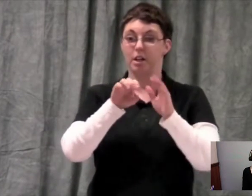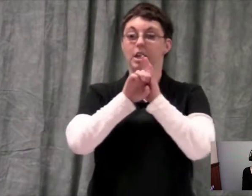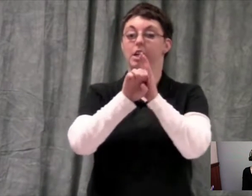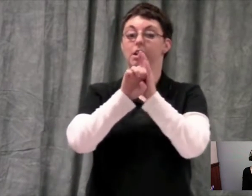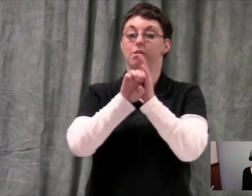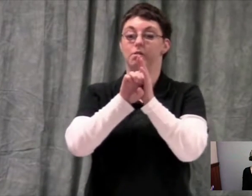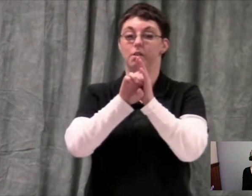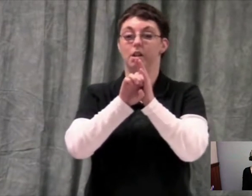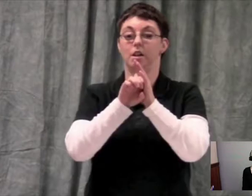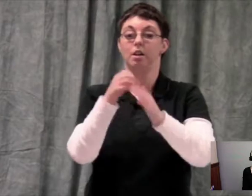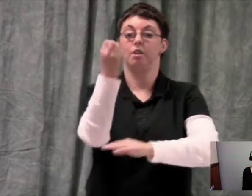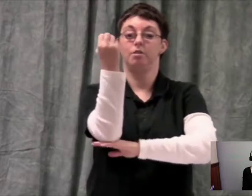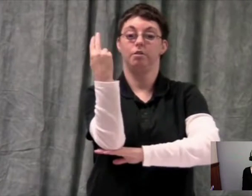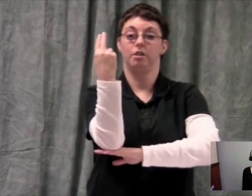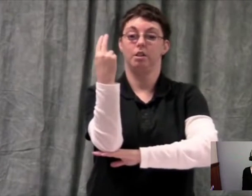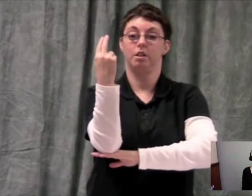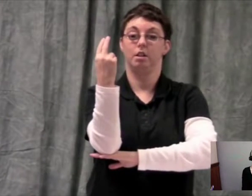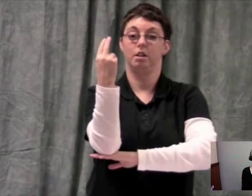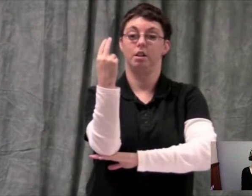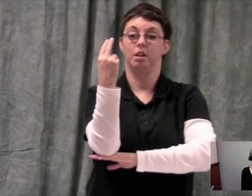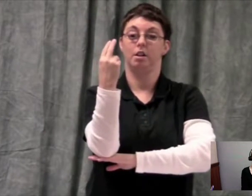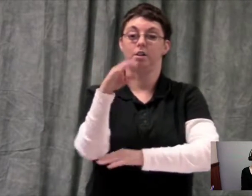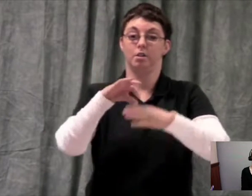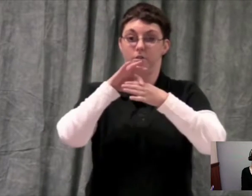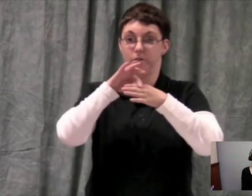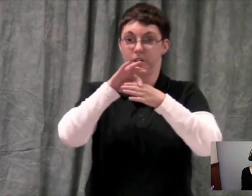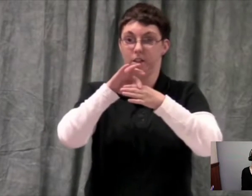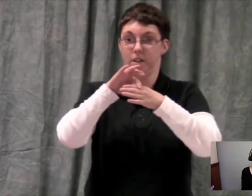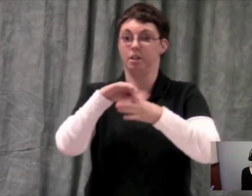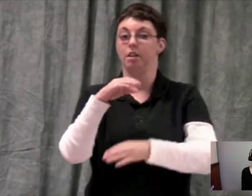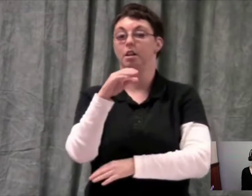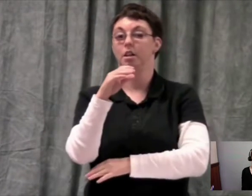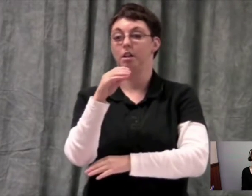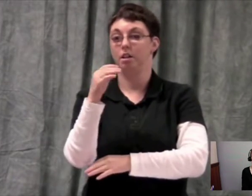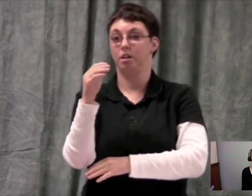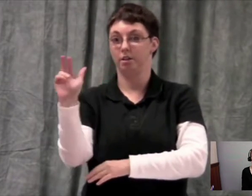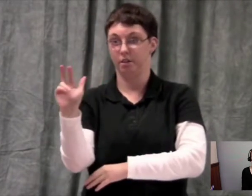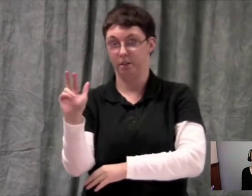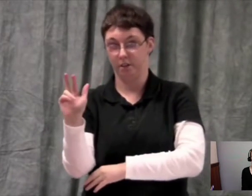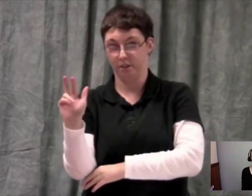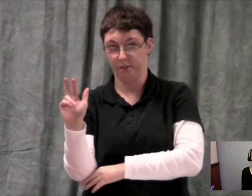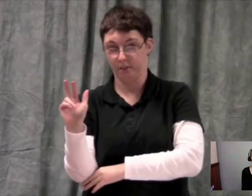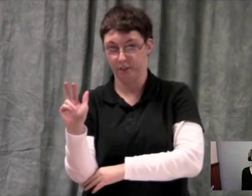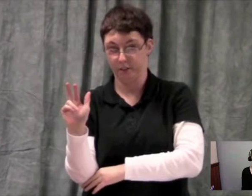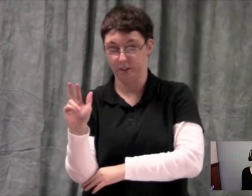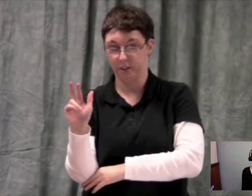So for example, I will have a friend tell me that the meat is at 12 o'clock, that there's corn at